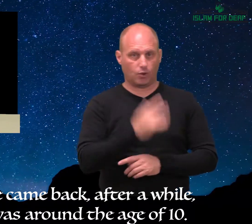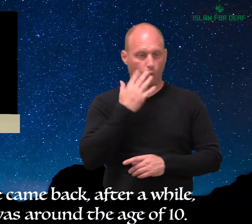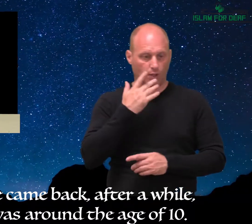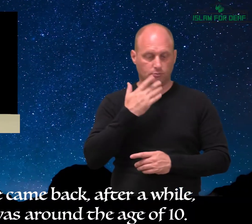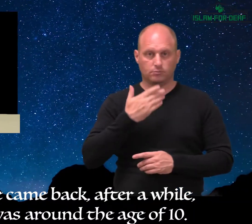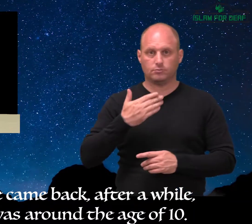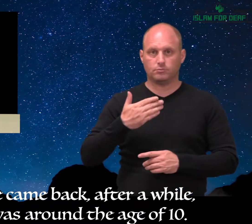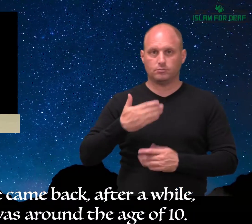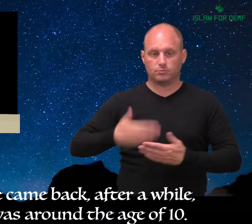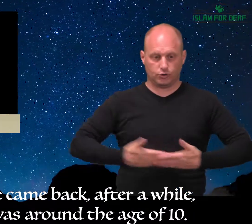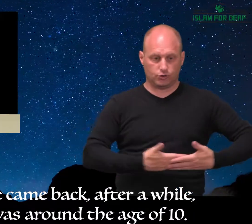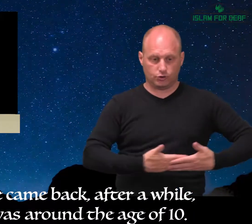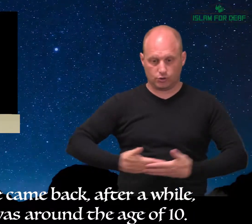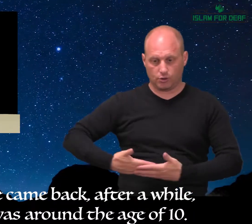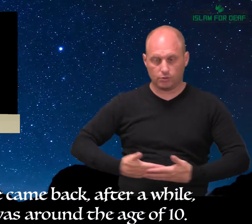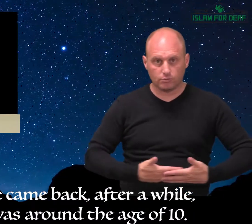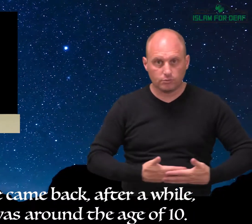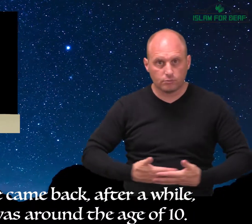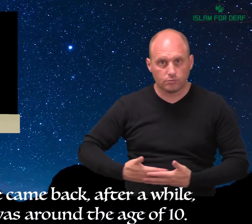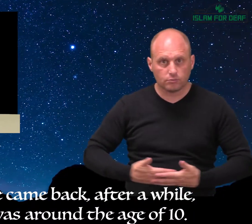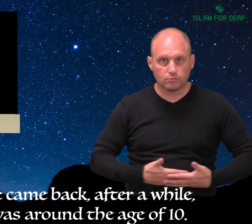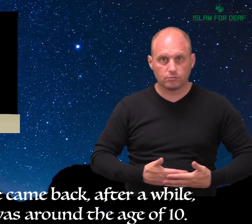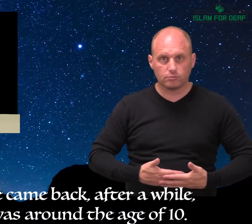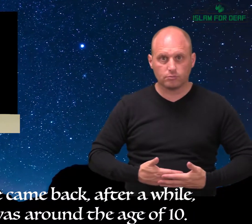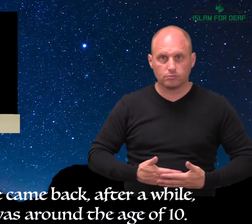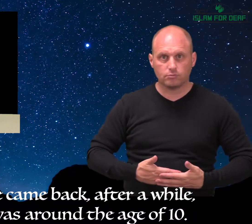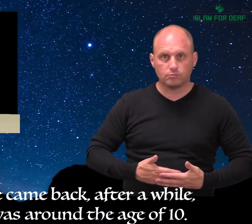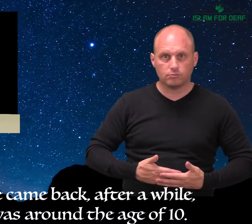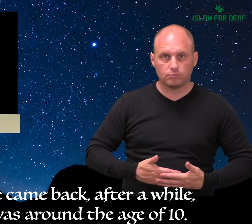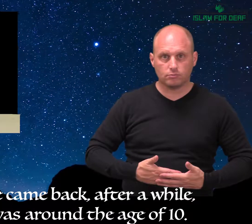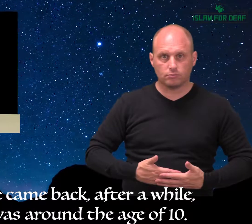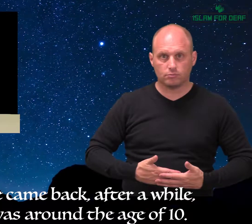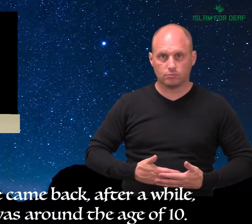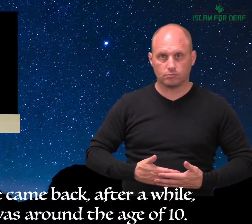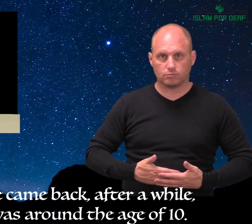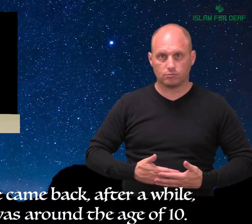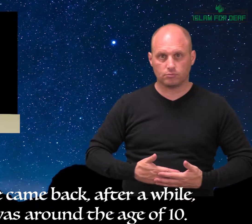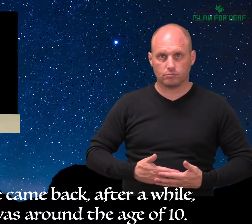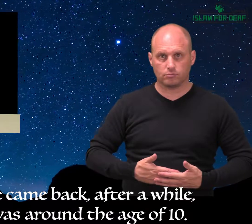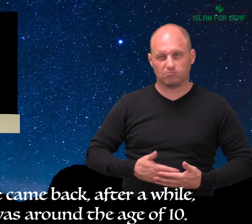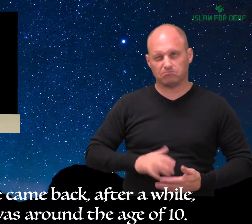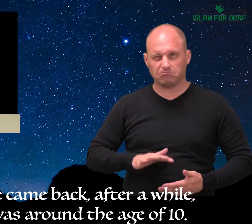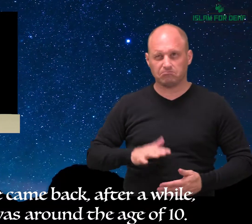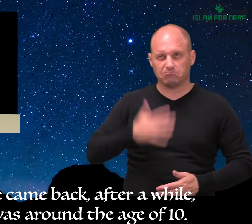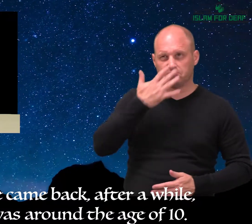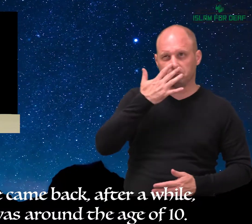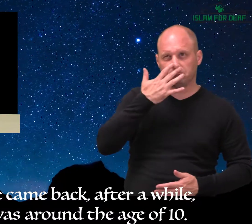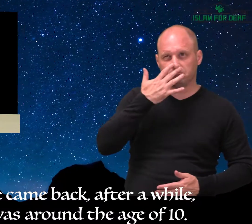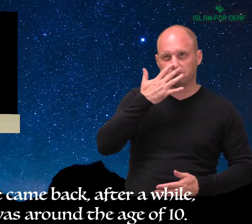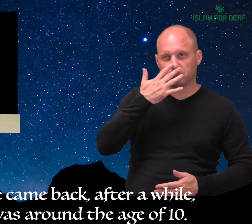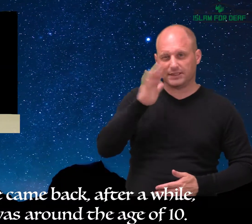was around the age of 10,